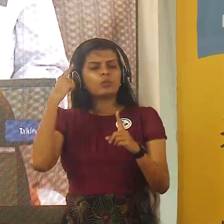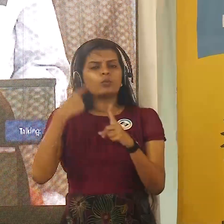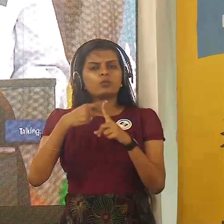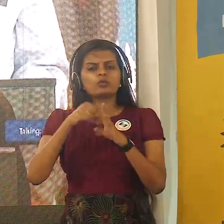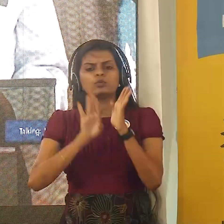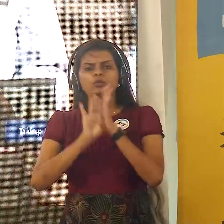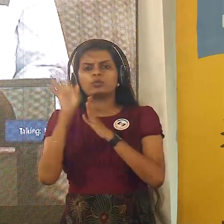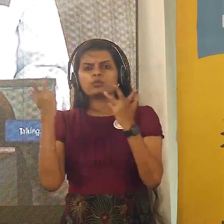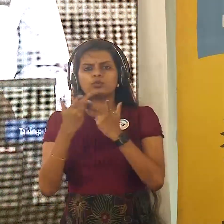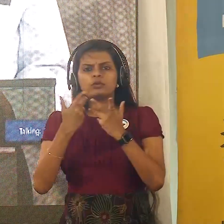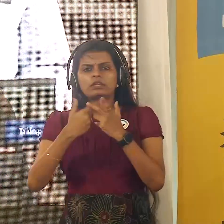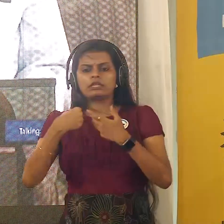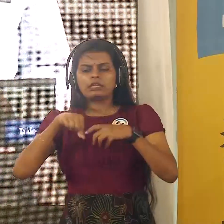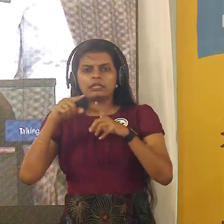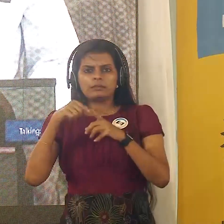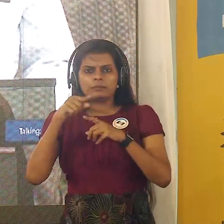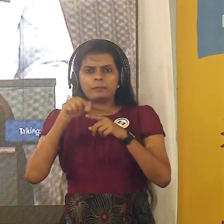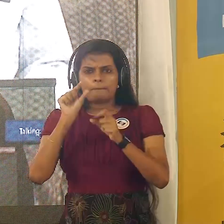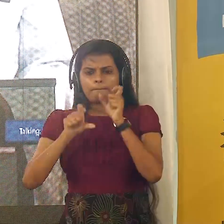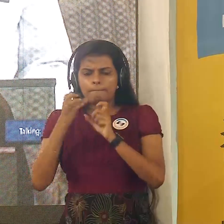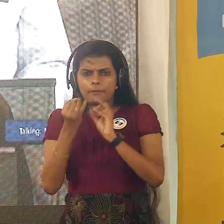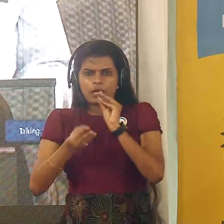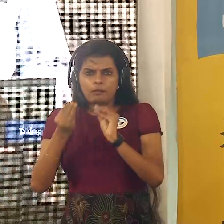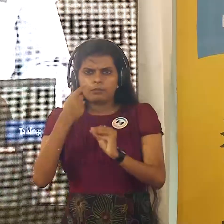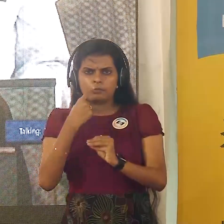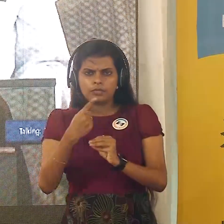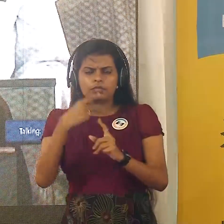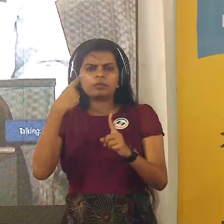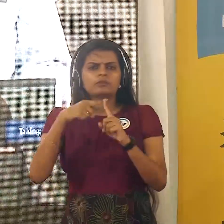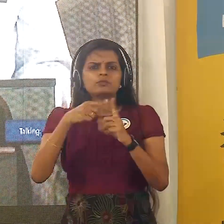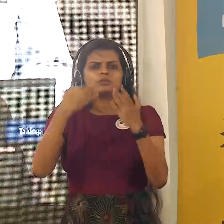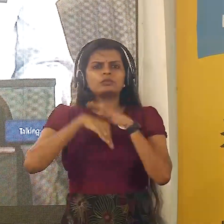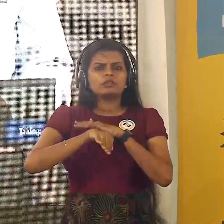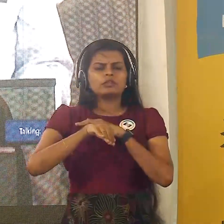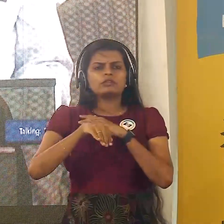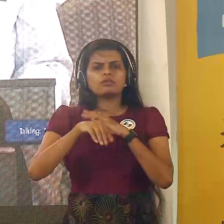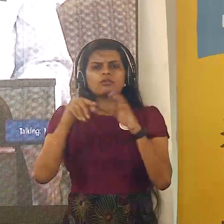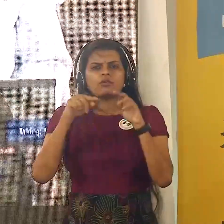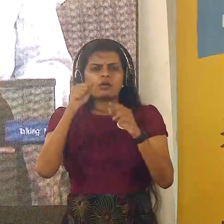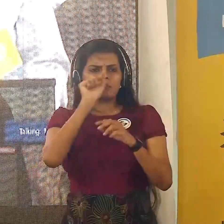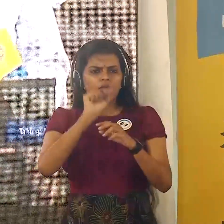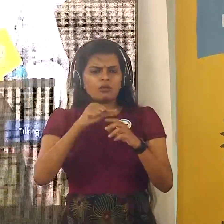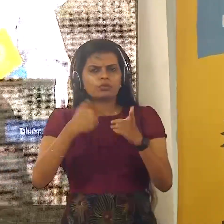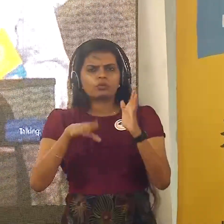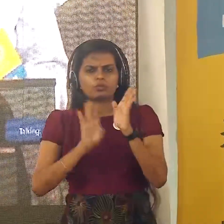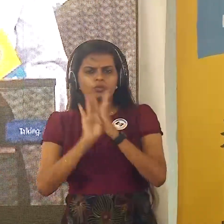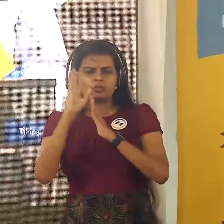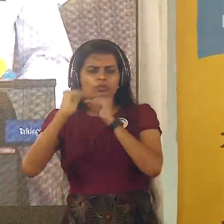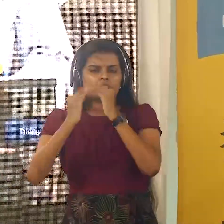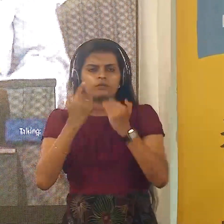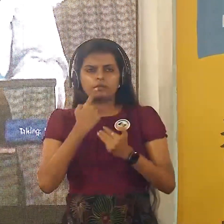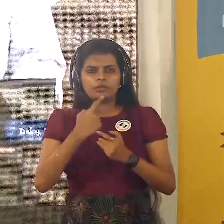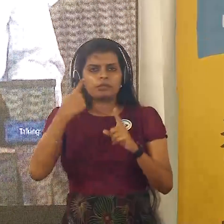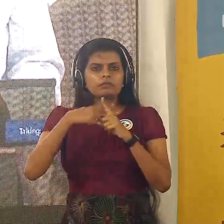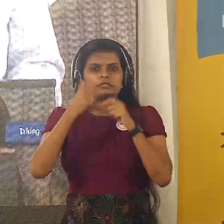income disparity is high? Well, again, in terms of matter of fact, growth has occurred. Output